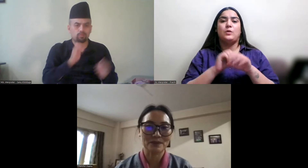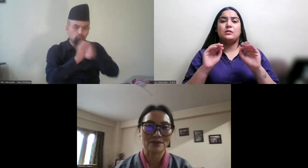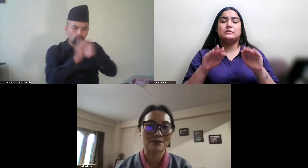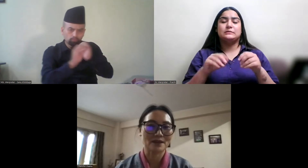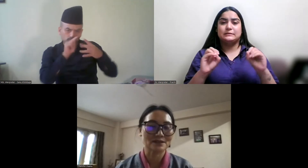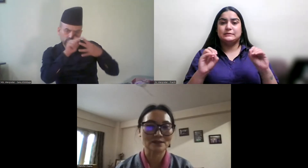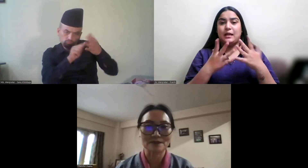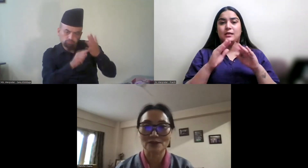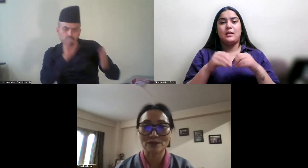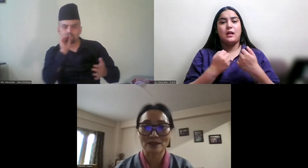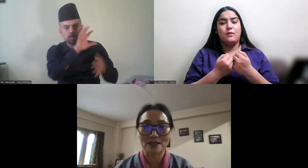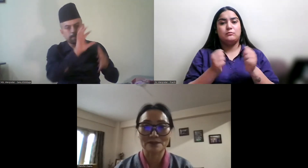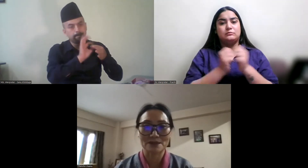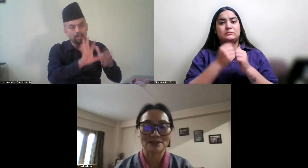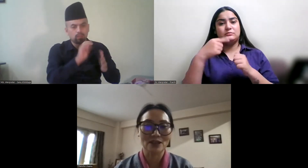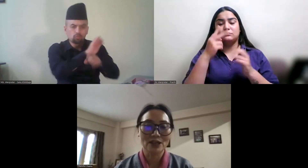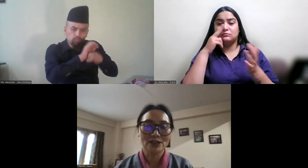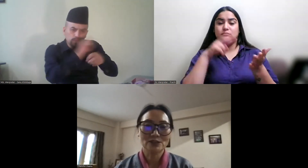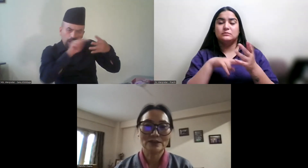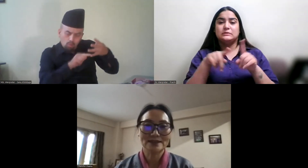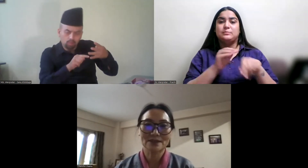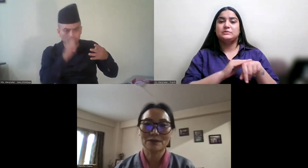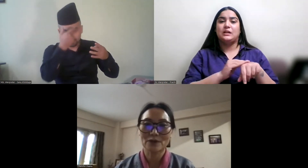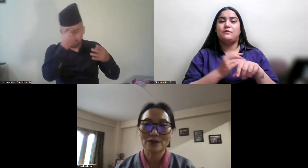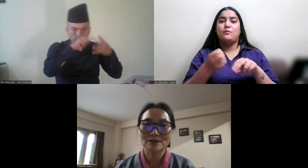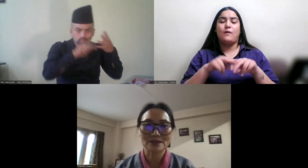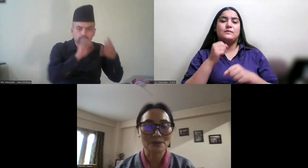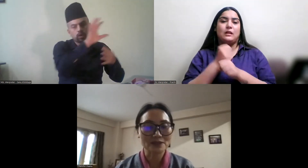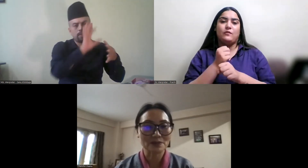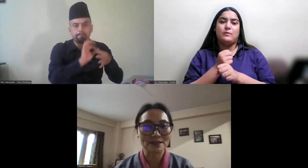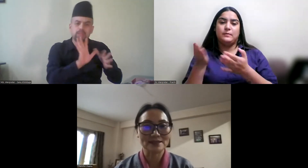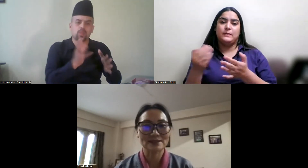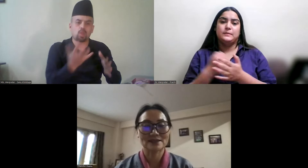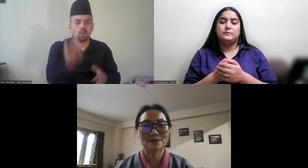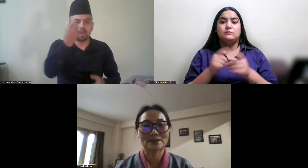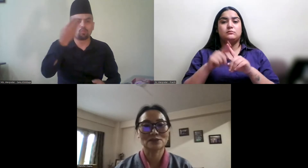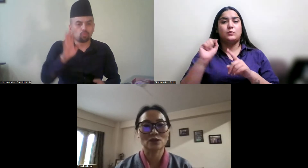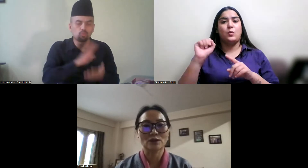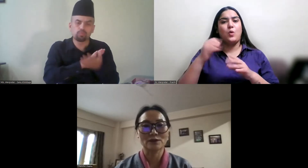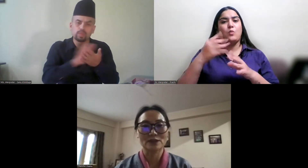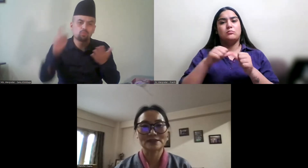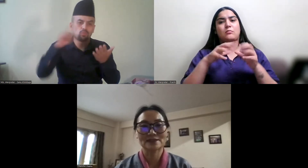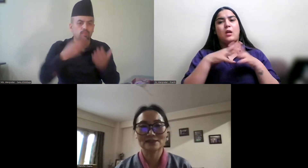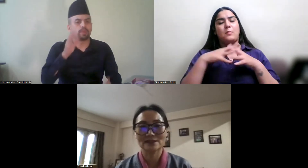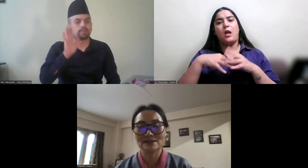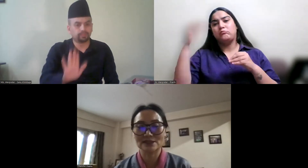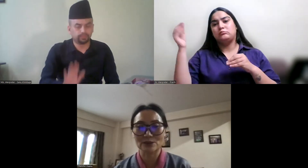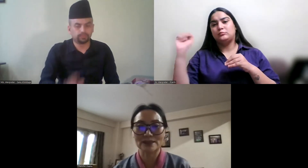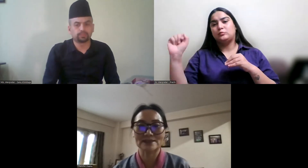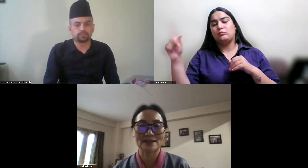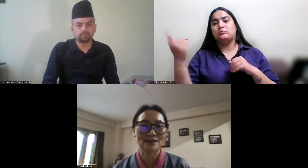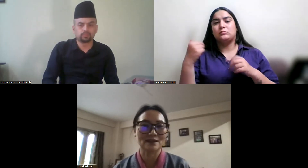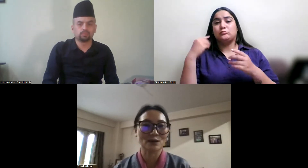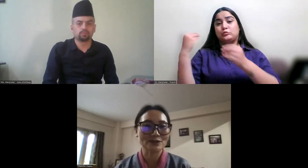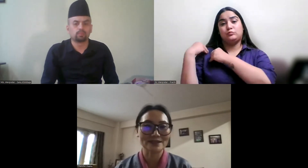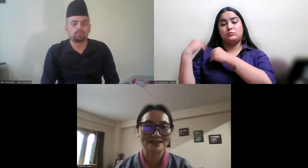on affairs and services of the government. So these are foreign responsibilities expected of citizens